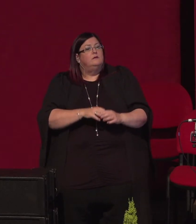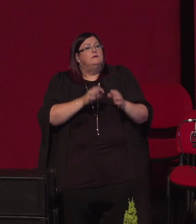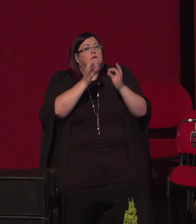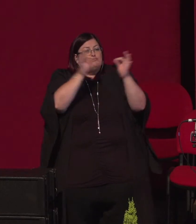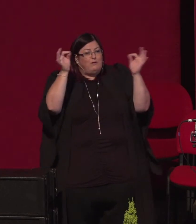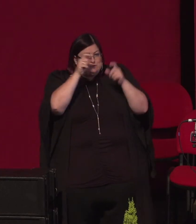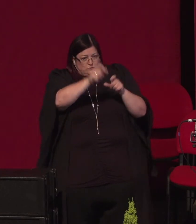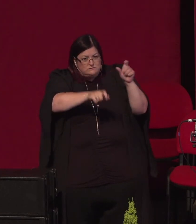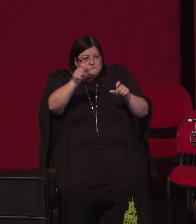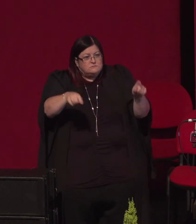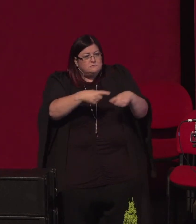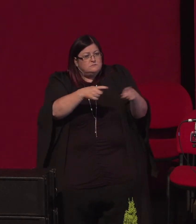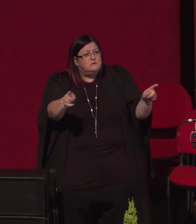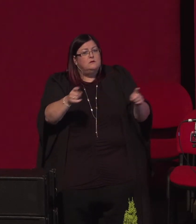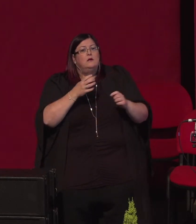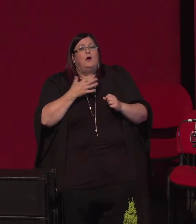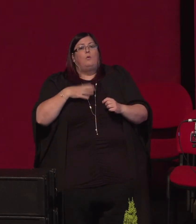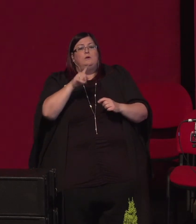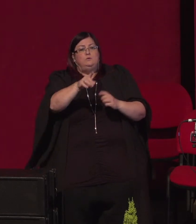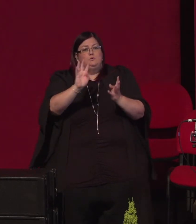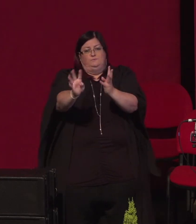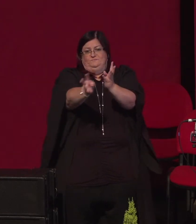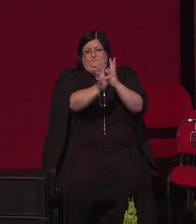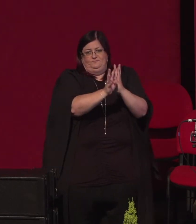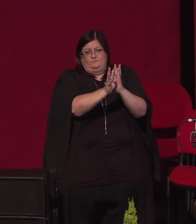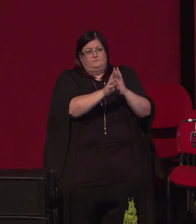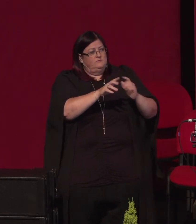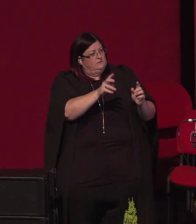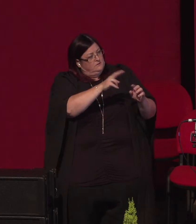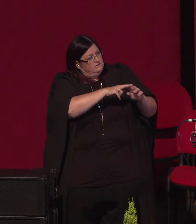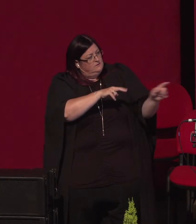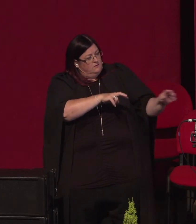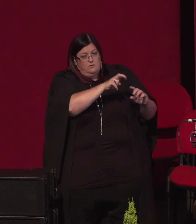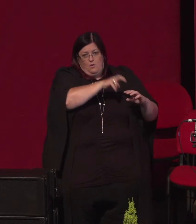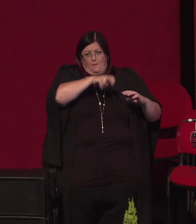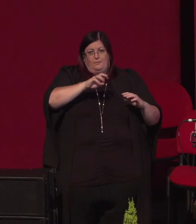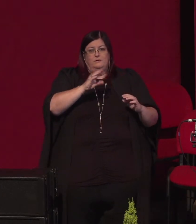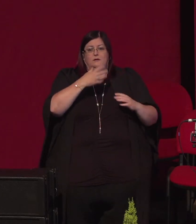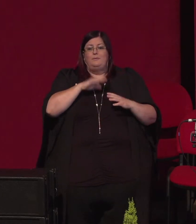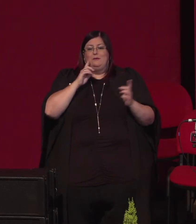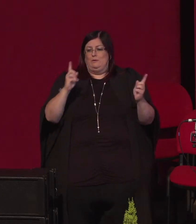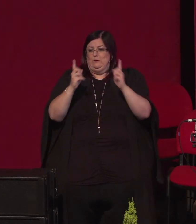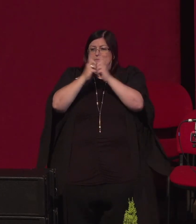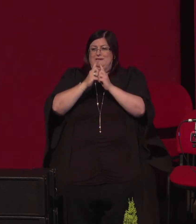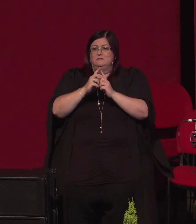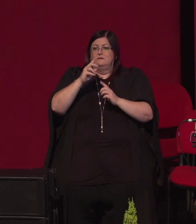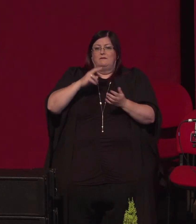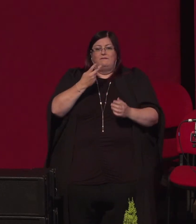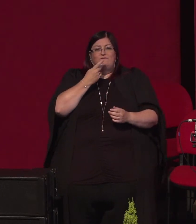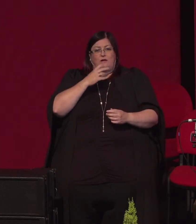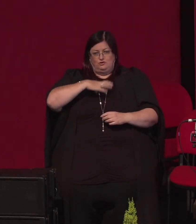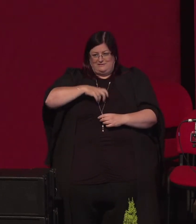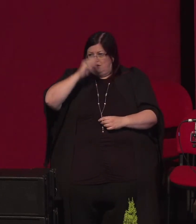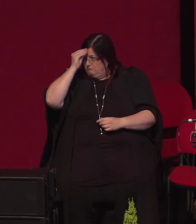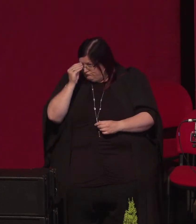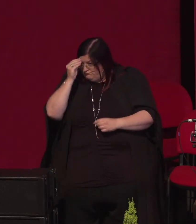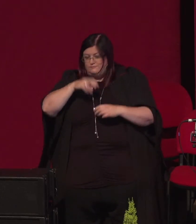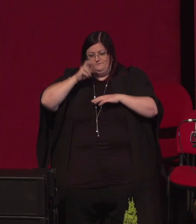Graduands, we want you to walk across the lower platform and doff your cap to the Vice-Chancellor and to your Executive